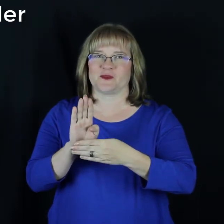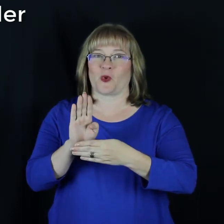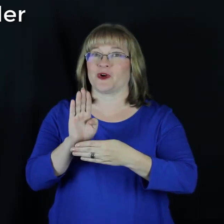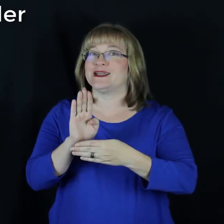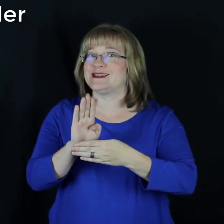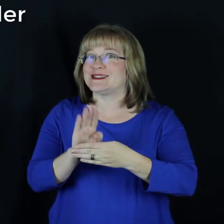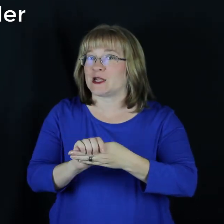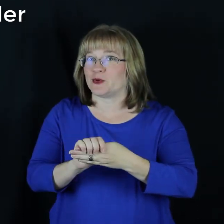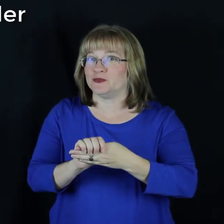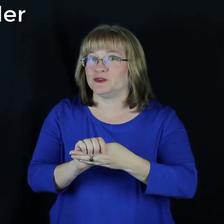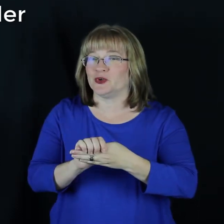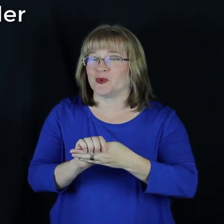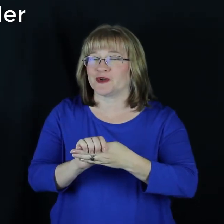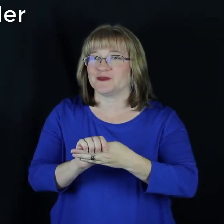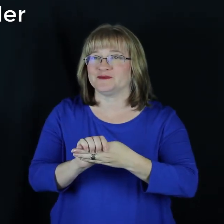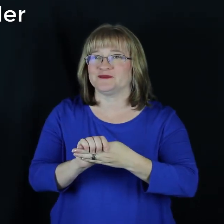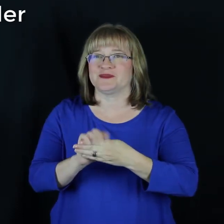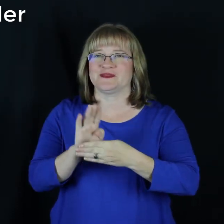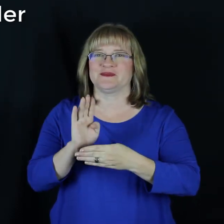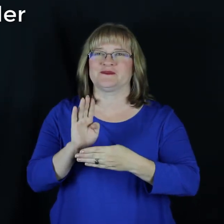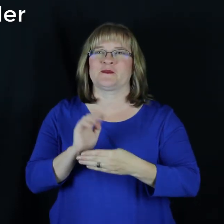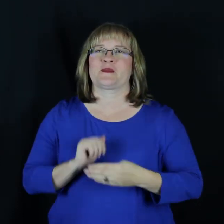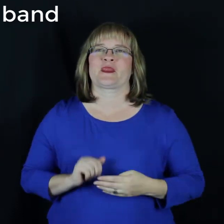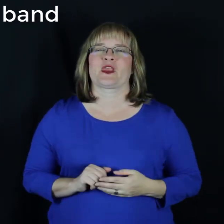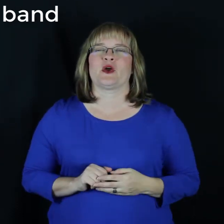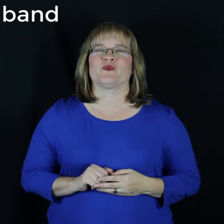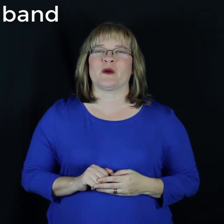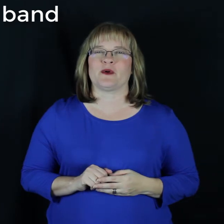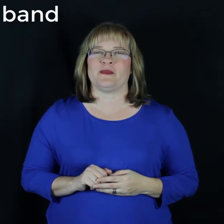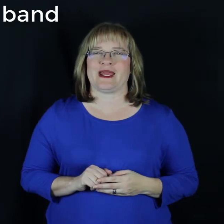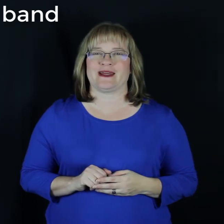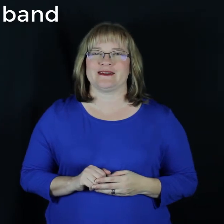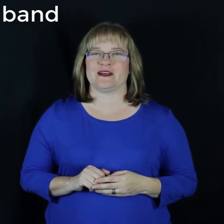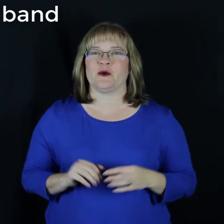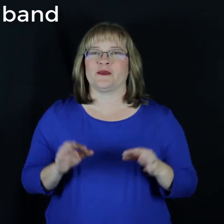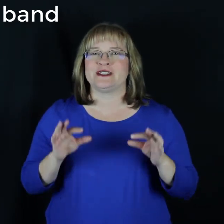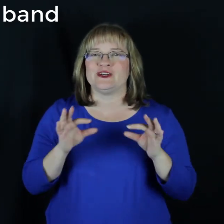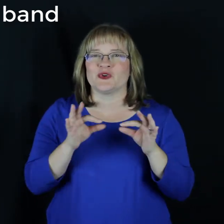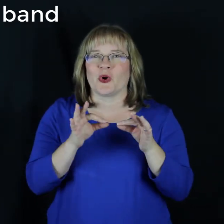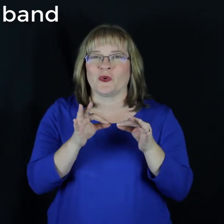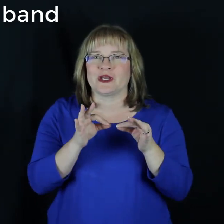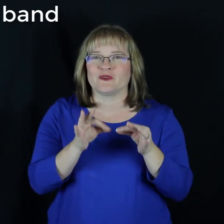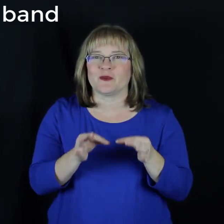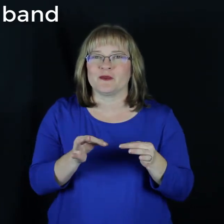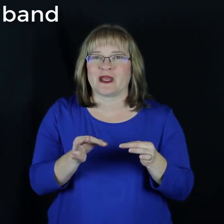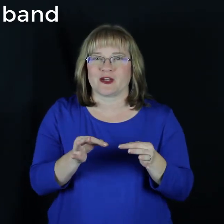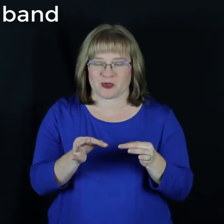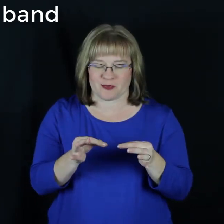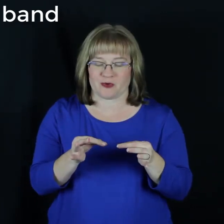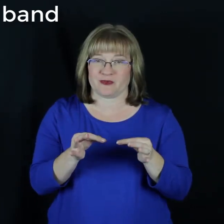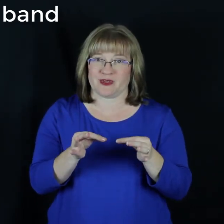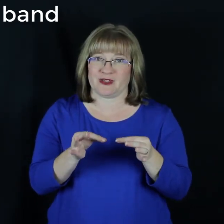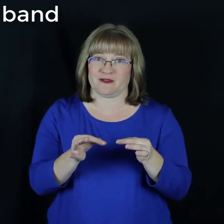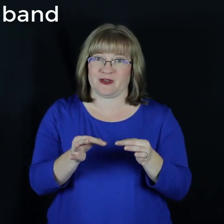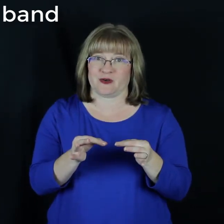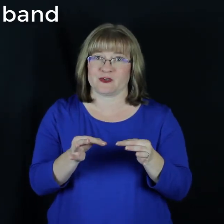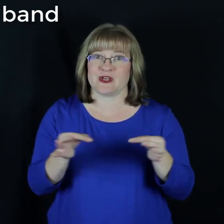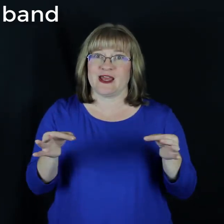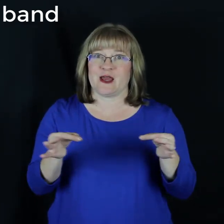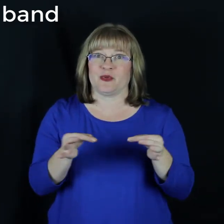or staple your work. Rubber band. Pretend you're holding a rubber band with both fingers and pulling